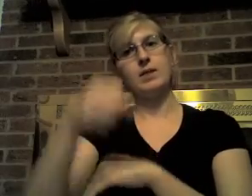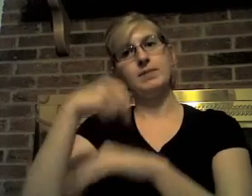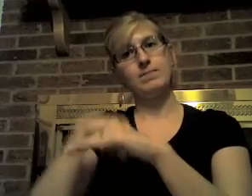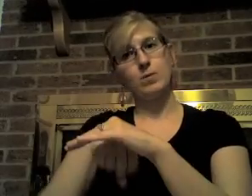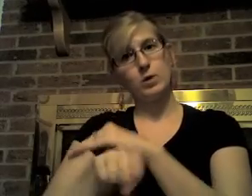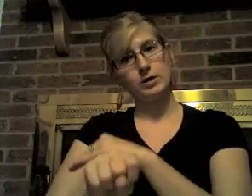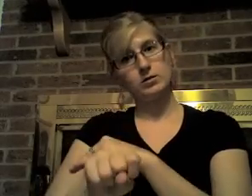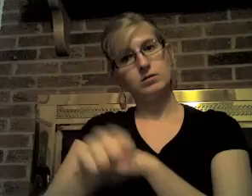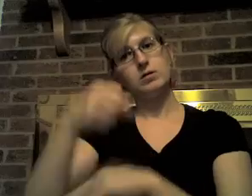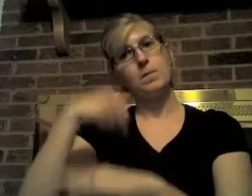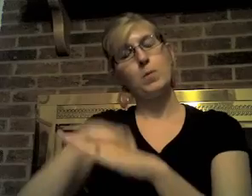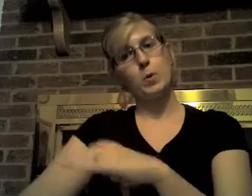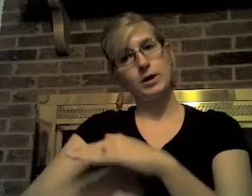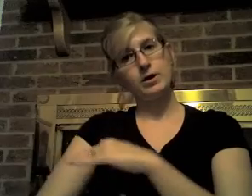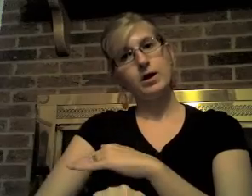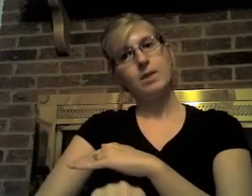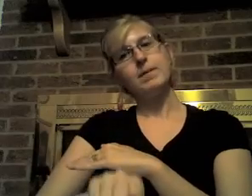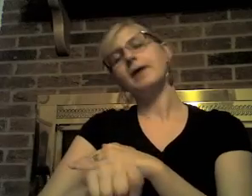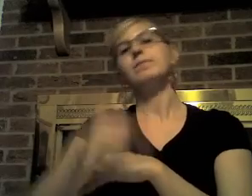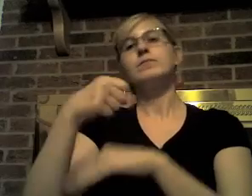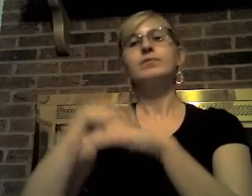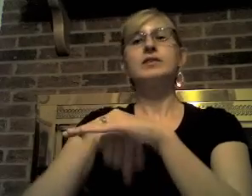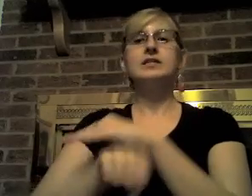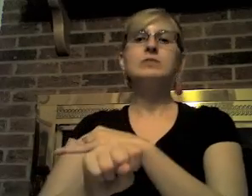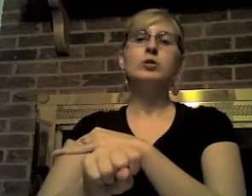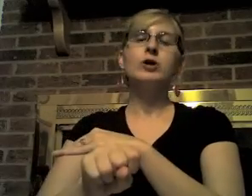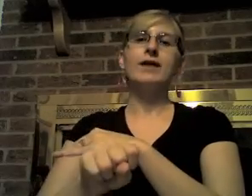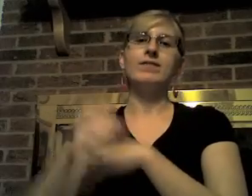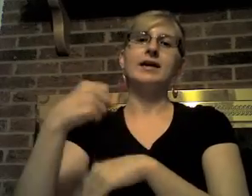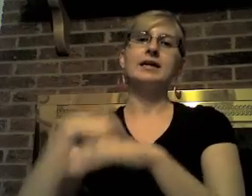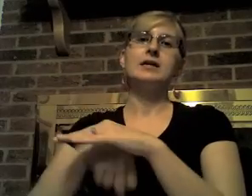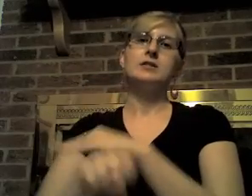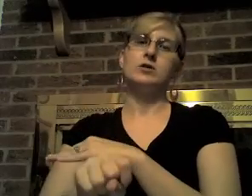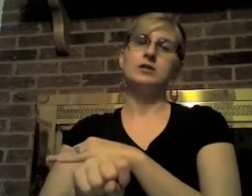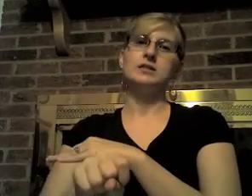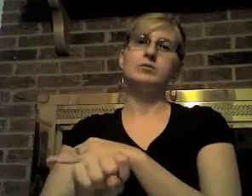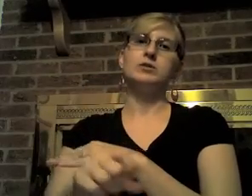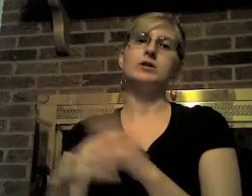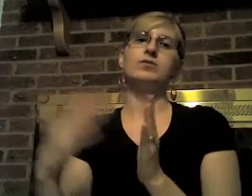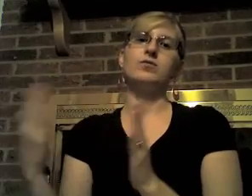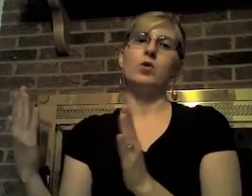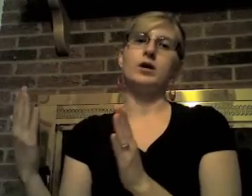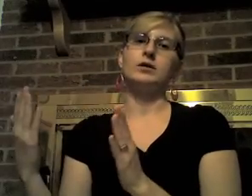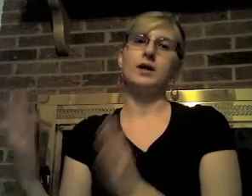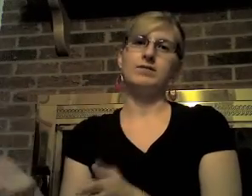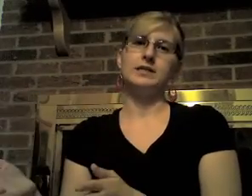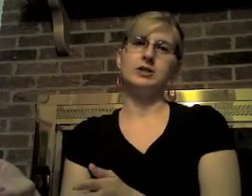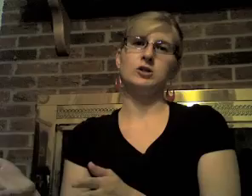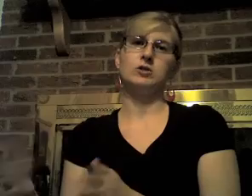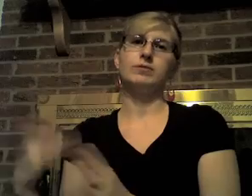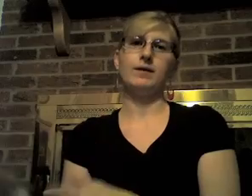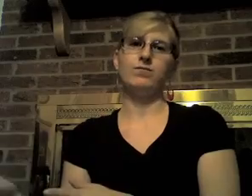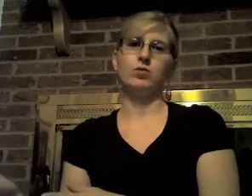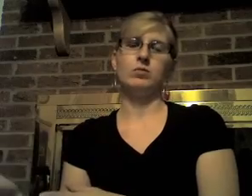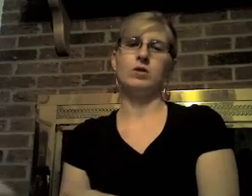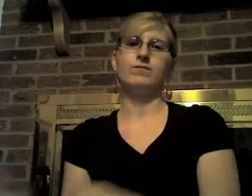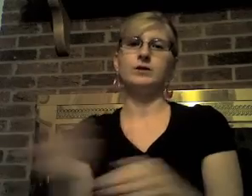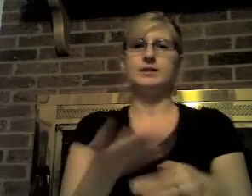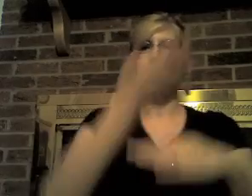being born. Born. But this is more graphic, so this is reserved for conversational, informal, versus